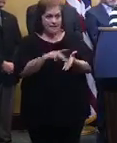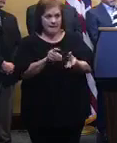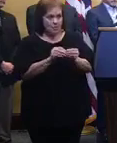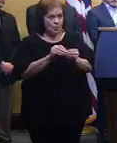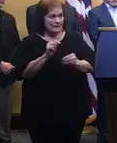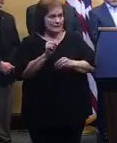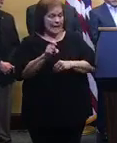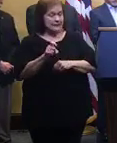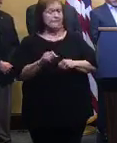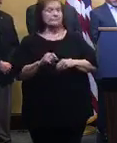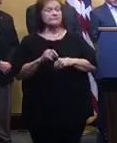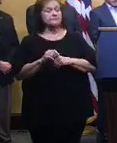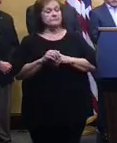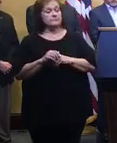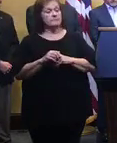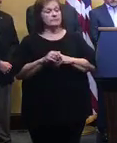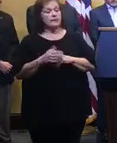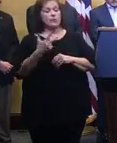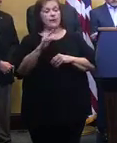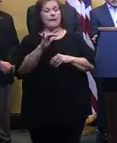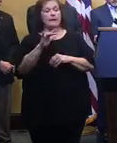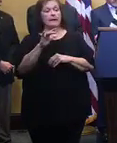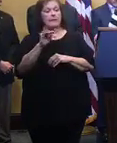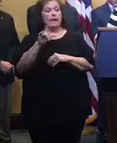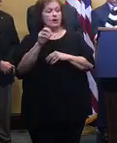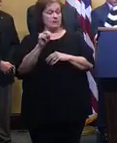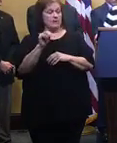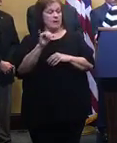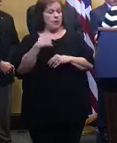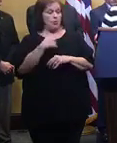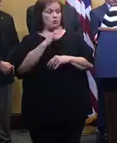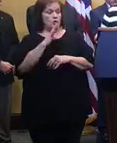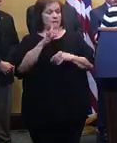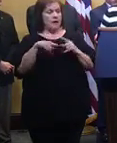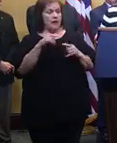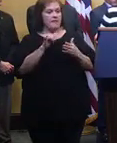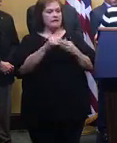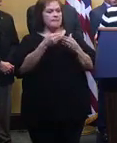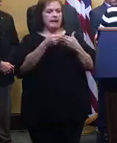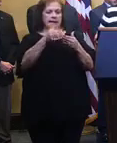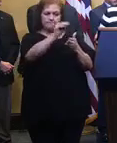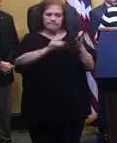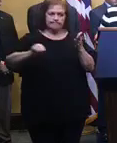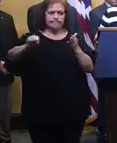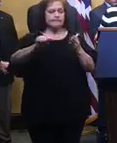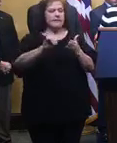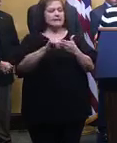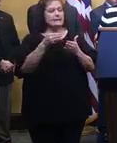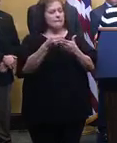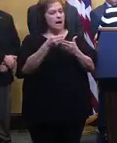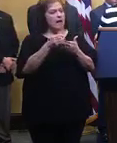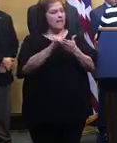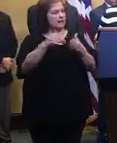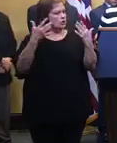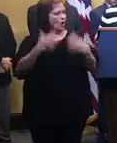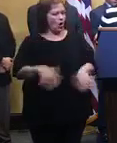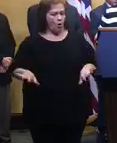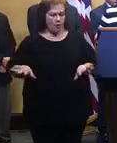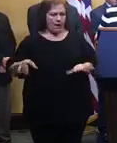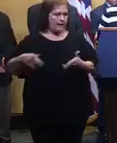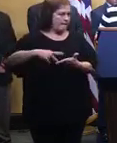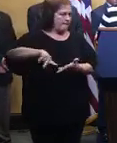Now, as it relates to the 3 mills that we've been talking about, this is a reallocation. It's mills that the public has already been